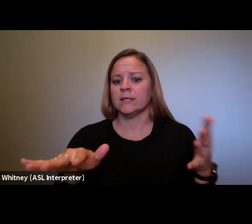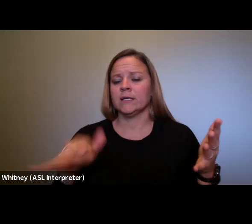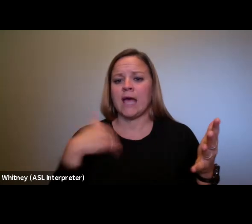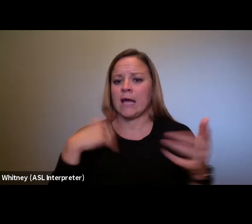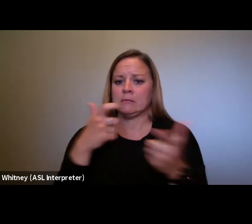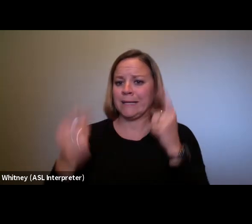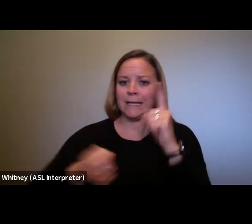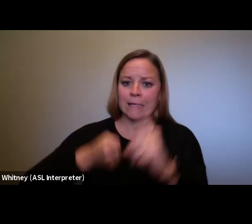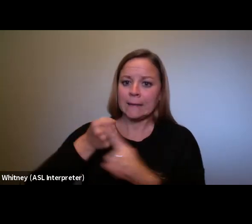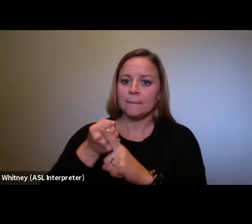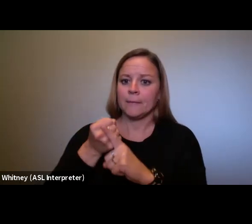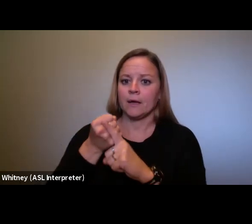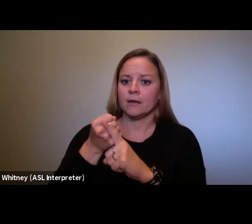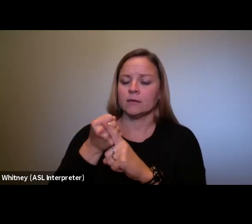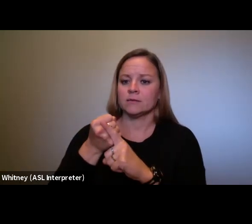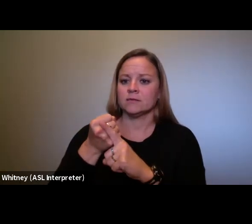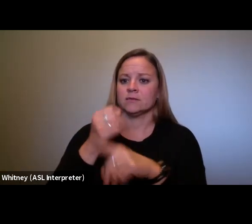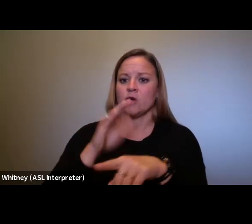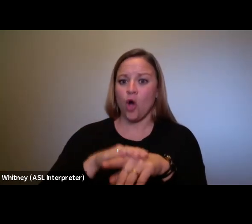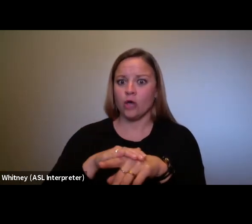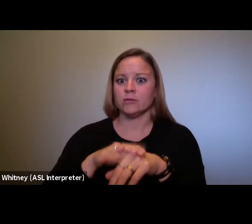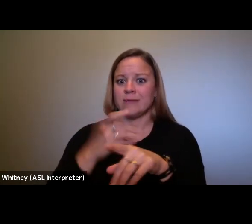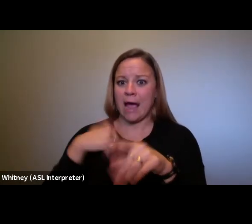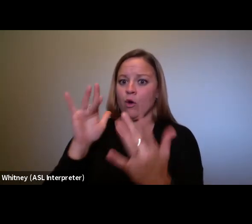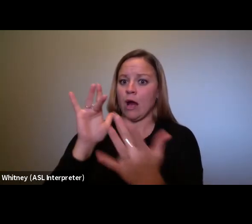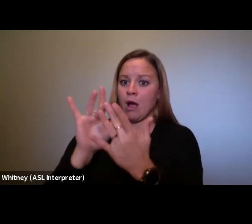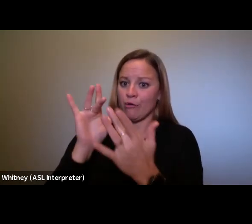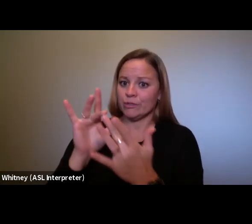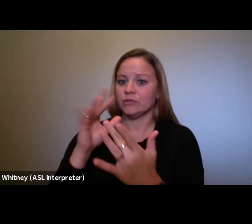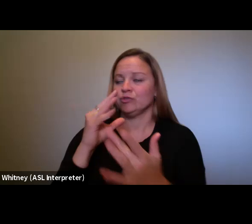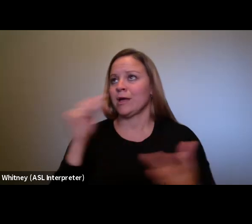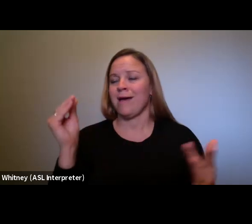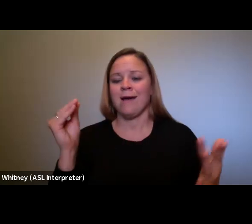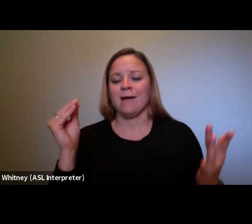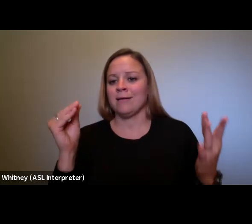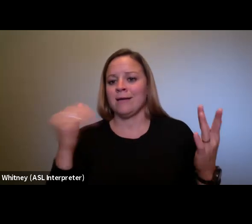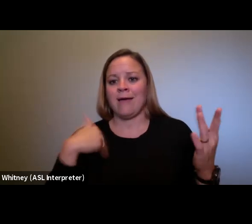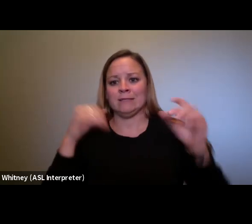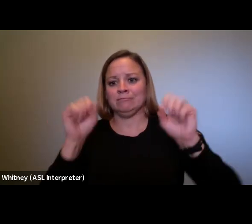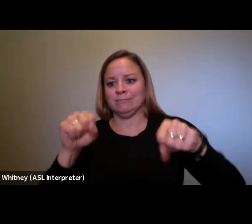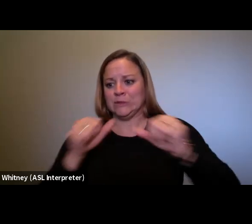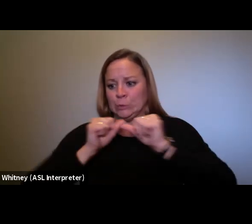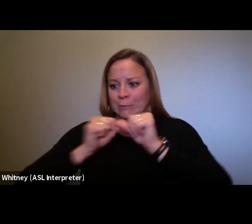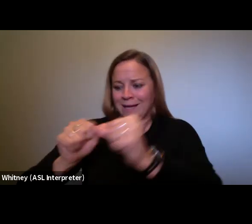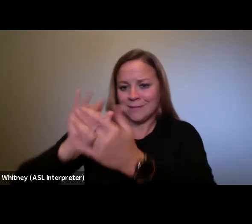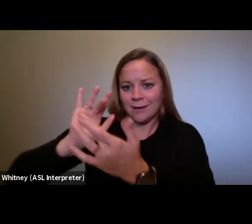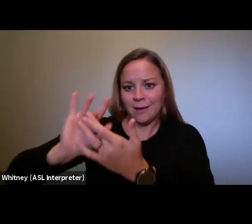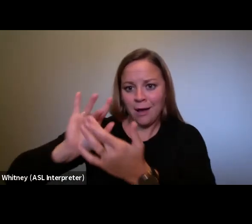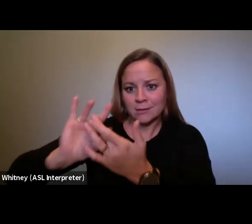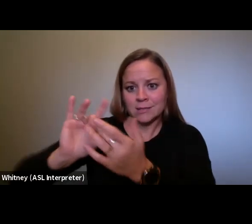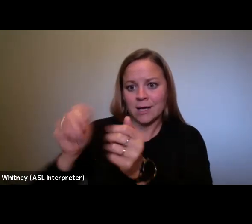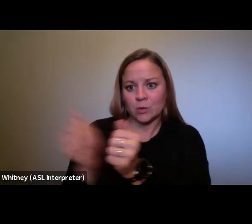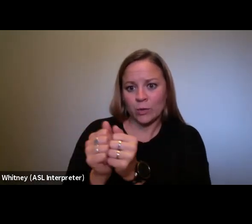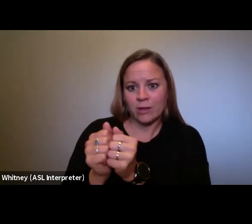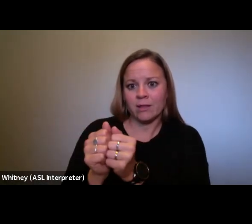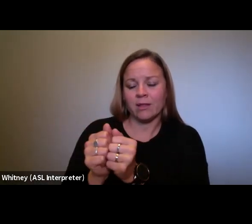impact on doing outreach and just being able to maintain contact with our